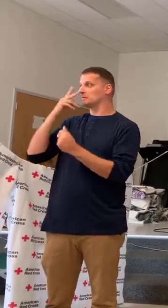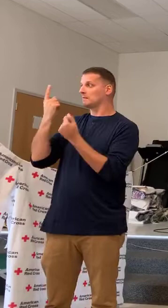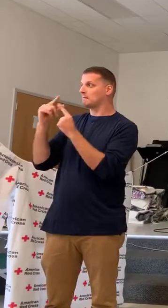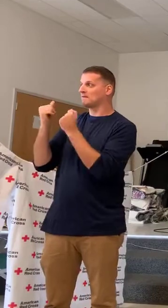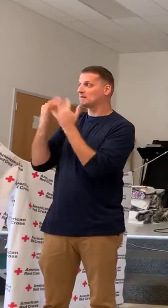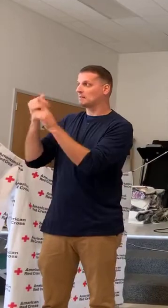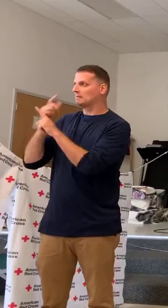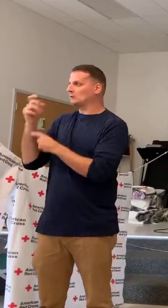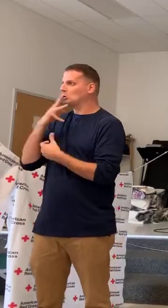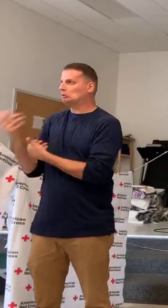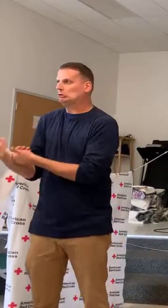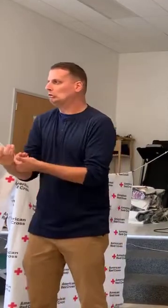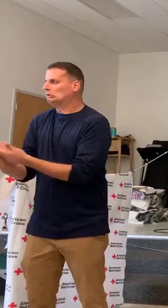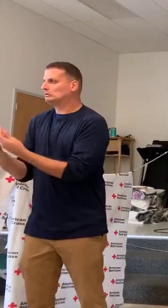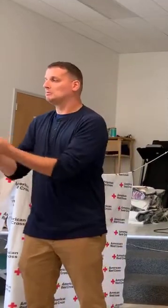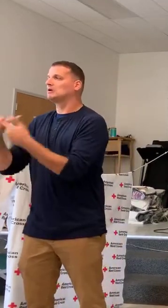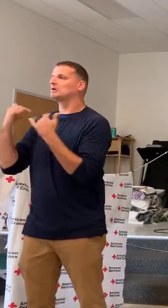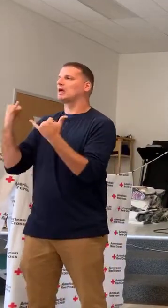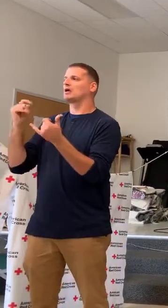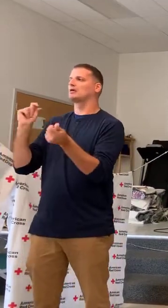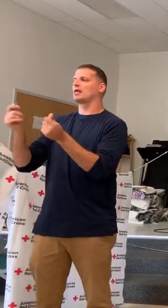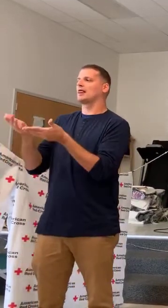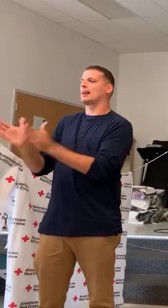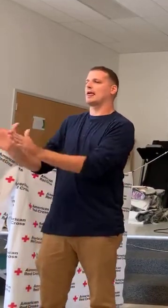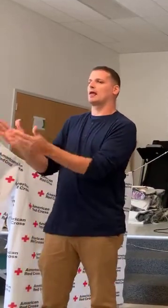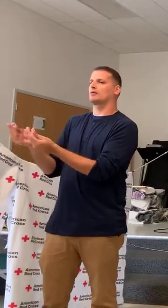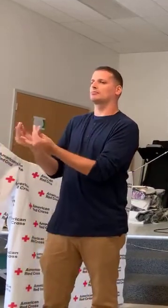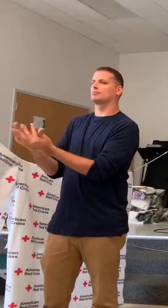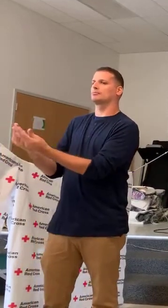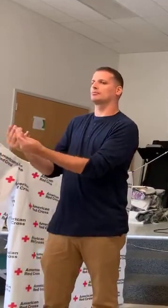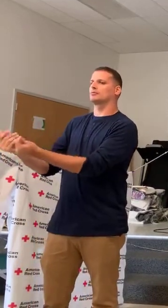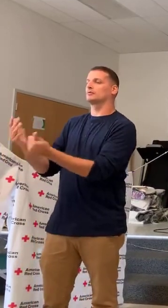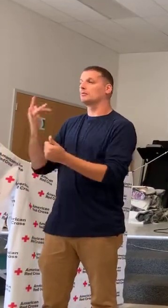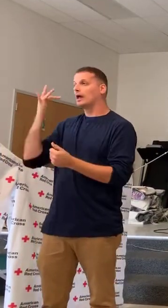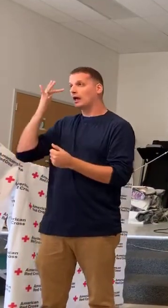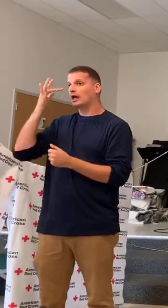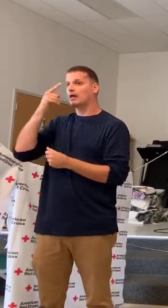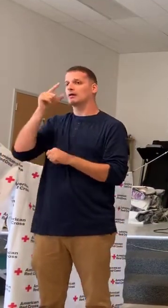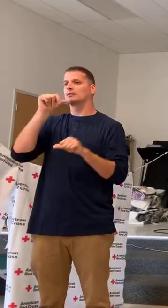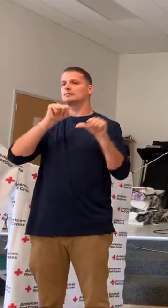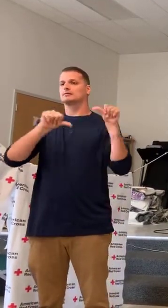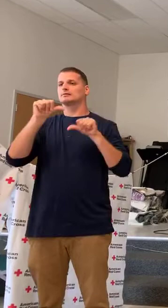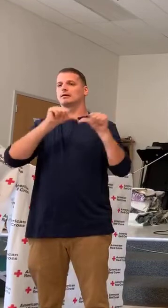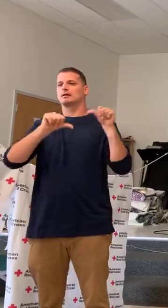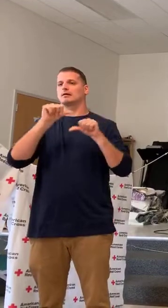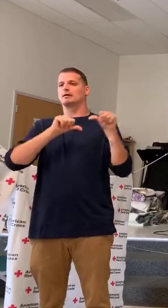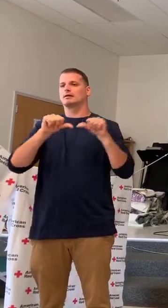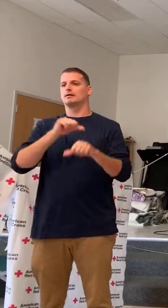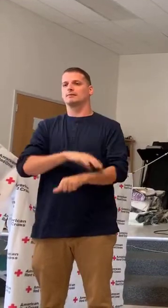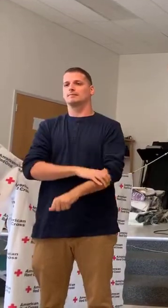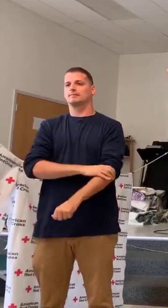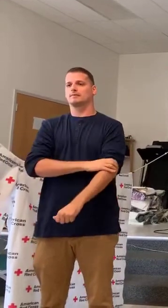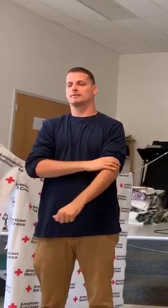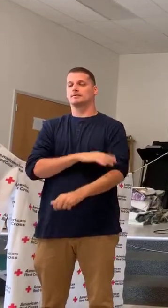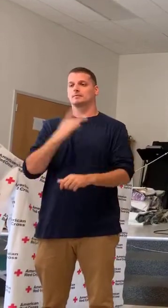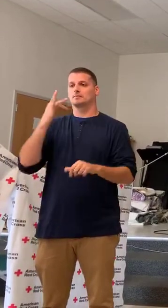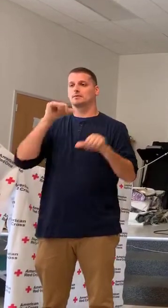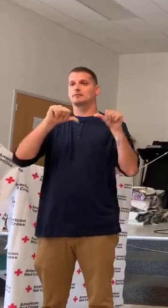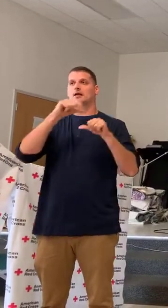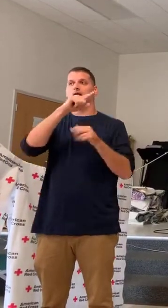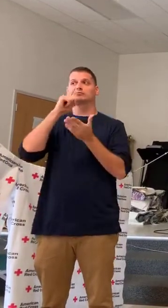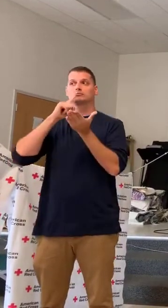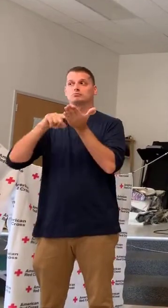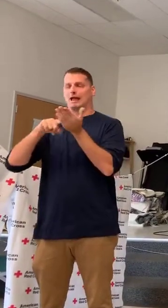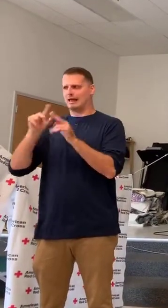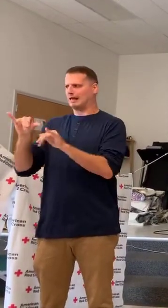at indices where we knew, I mean, we've been out since May. We've been all around the state with Norm's team. We've been in Delta Junction putting out fires, down